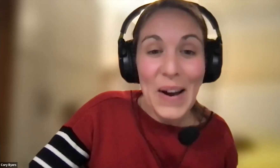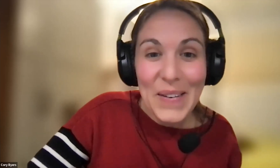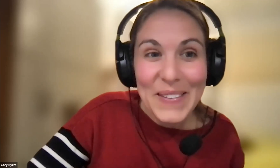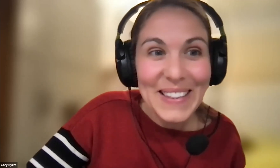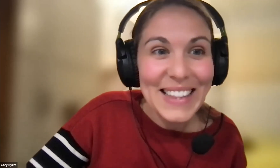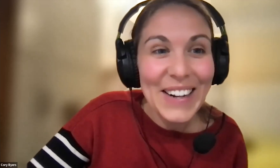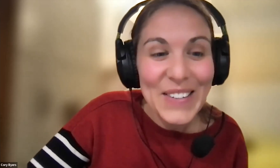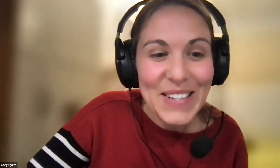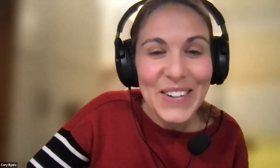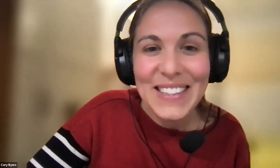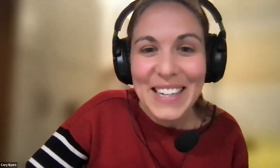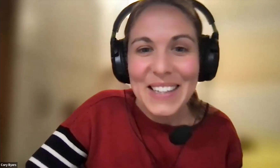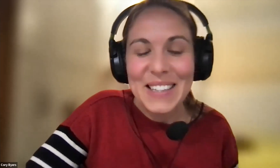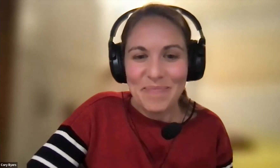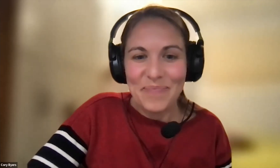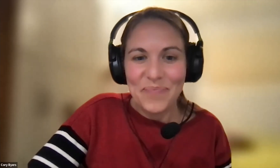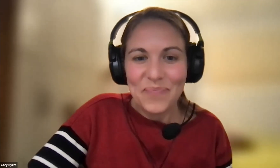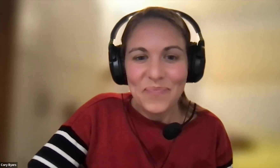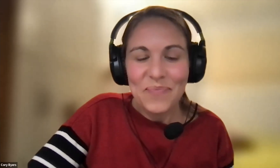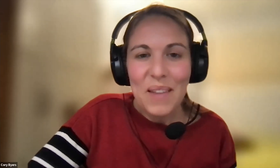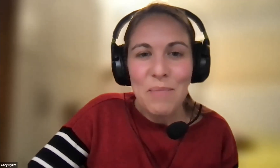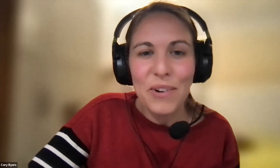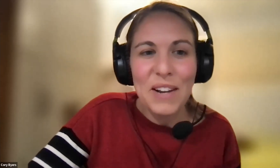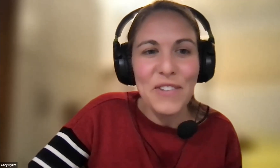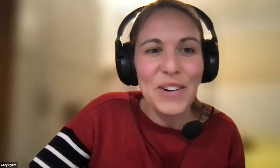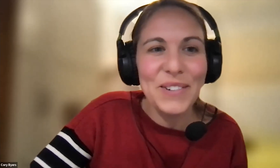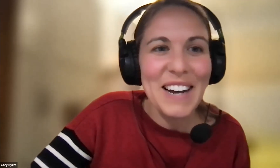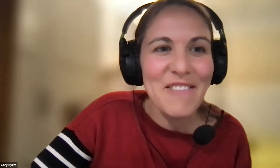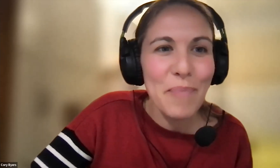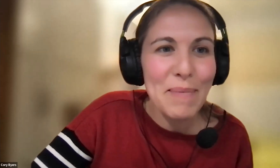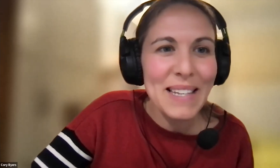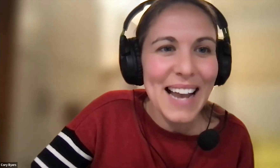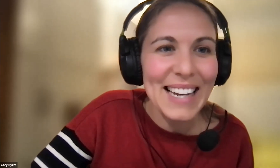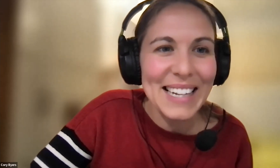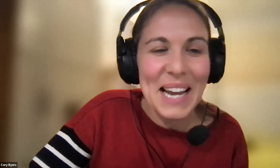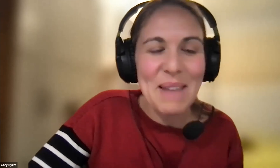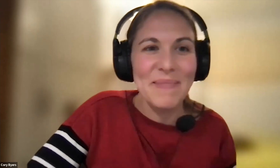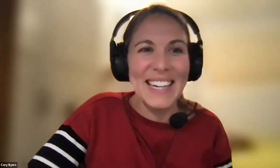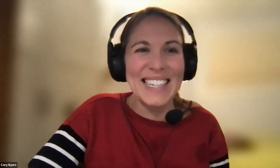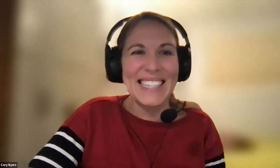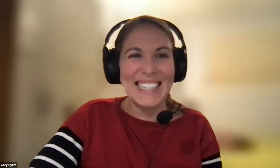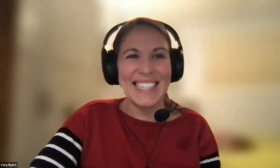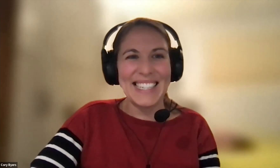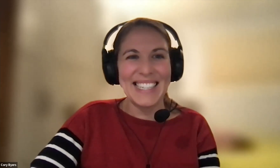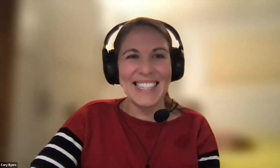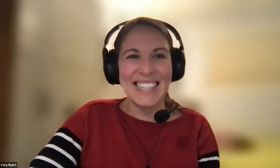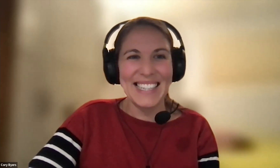So there's your little preview of baby signing time.